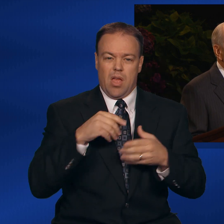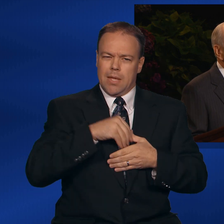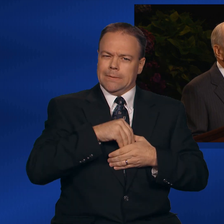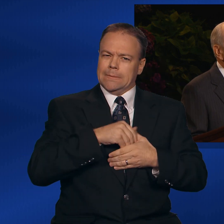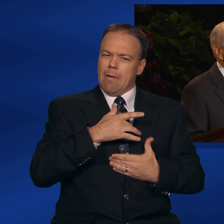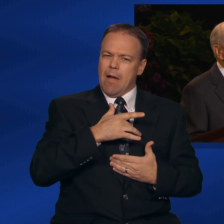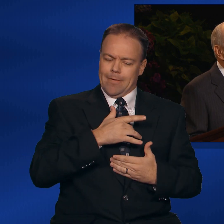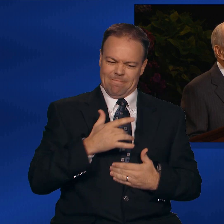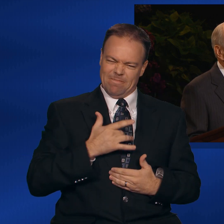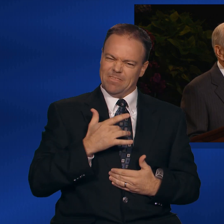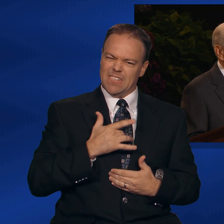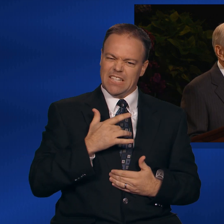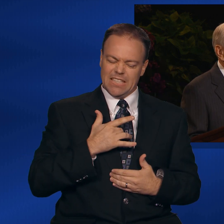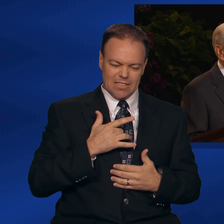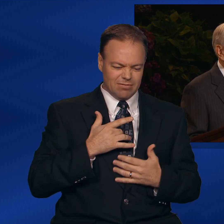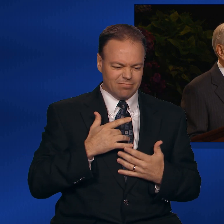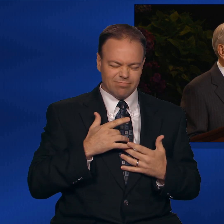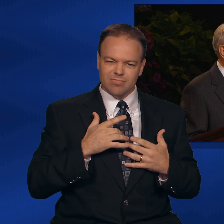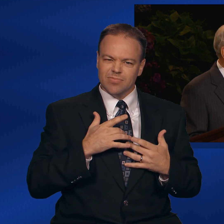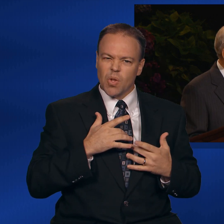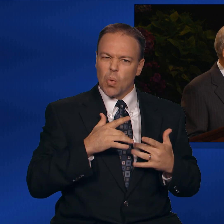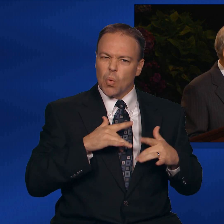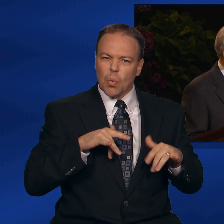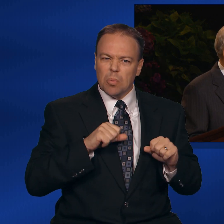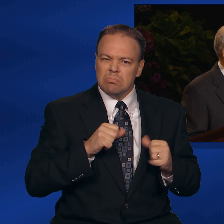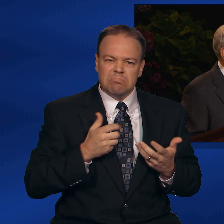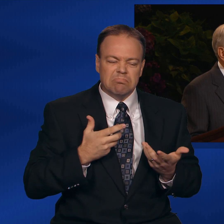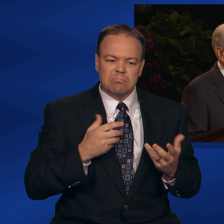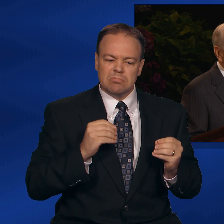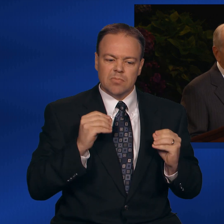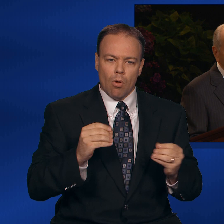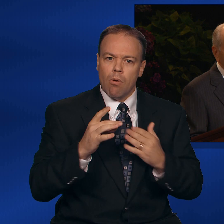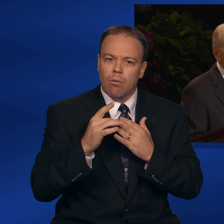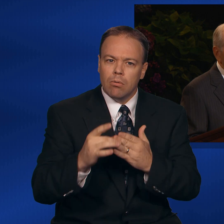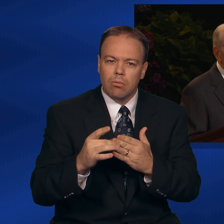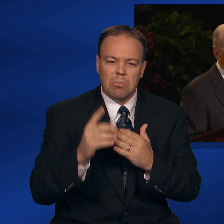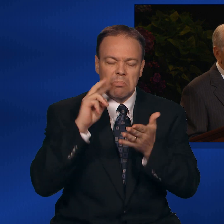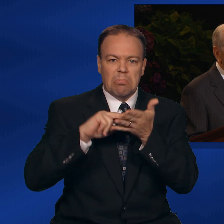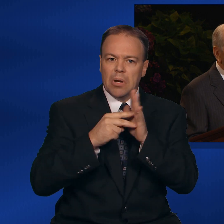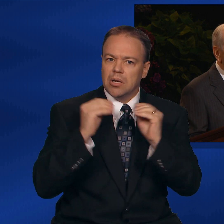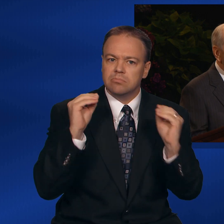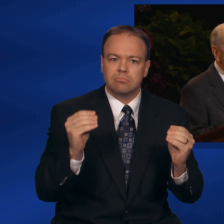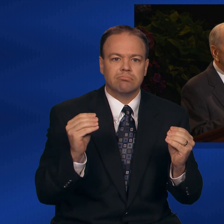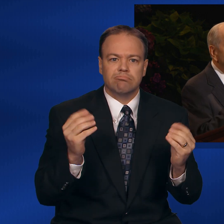a gnawing emptiness without direction or purpose.